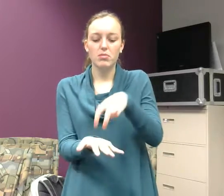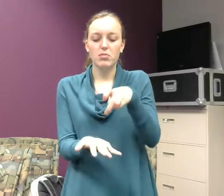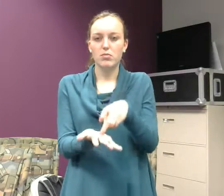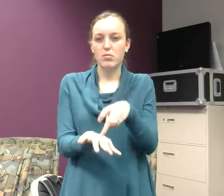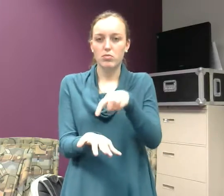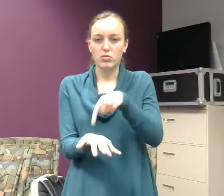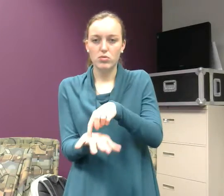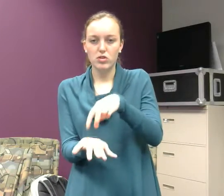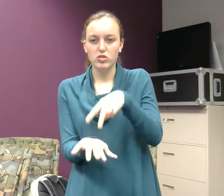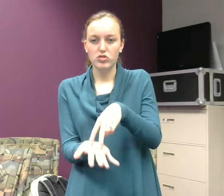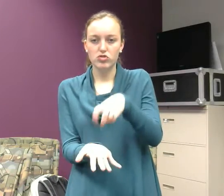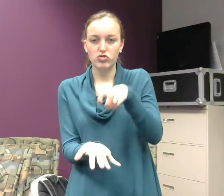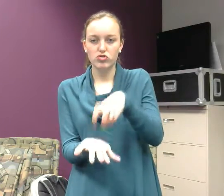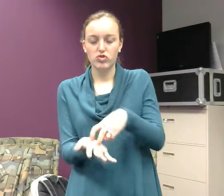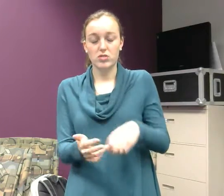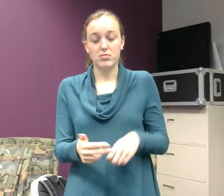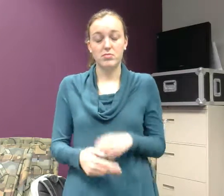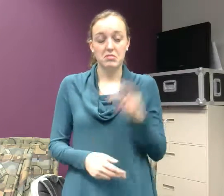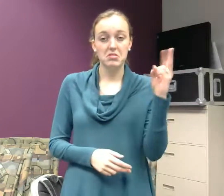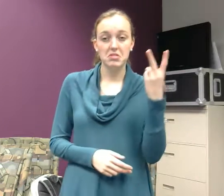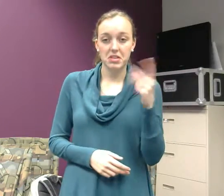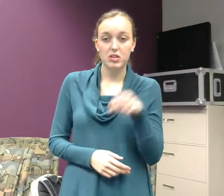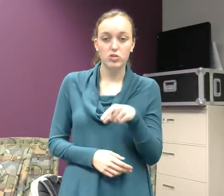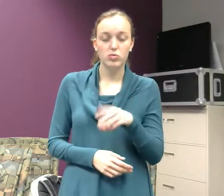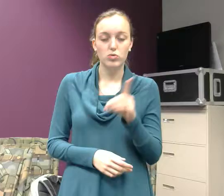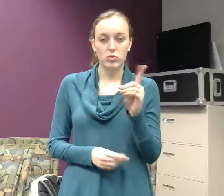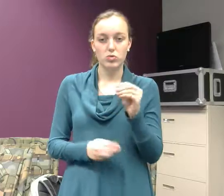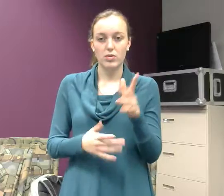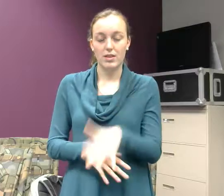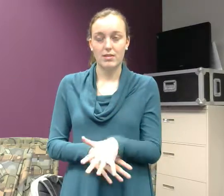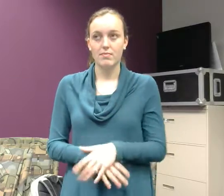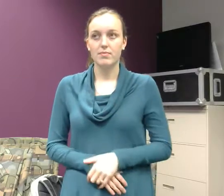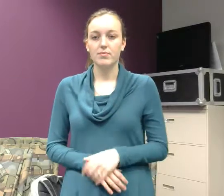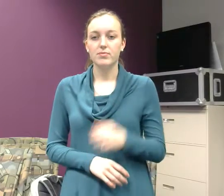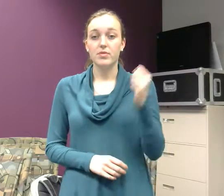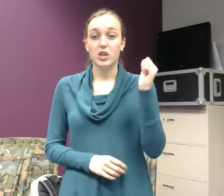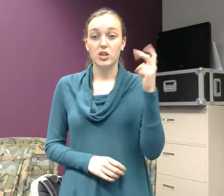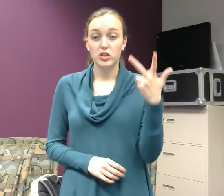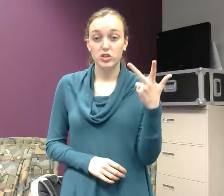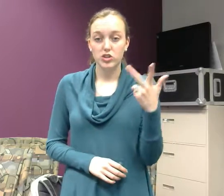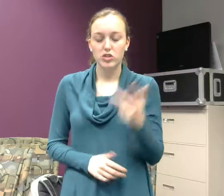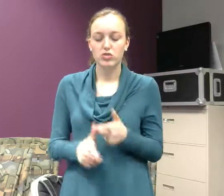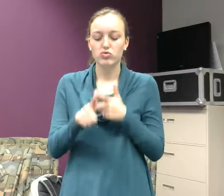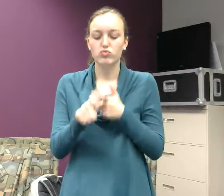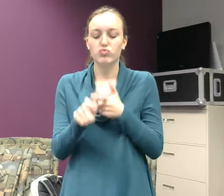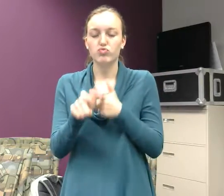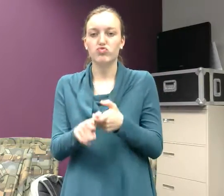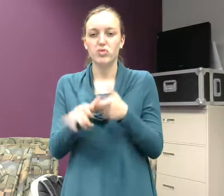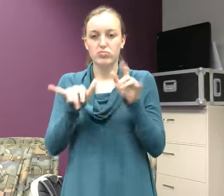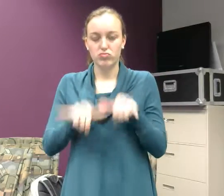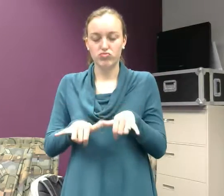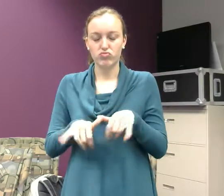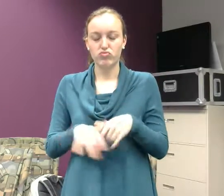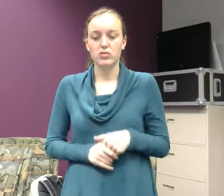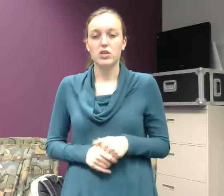We'll march with our knees high. Then the third activity will be running in place, and we'll do that for 1 minute.